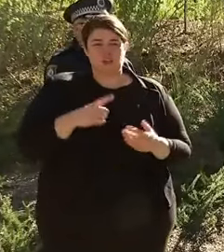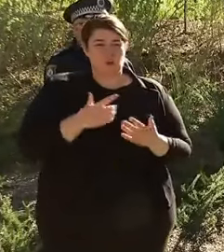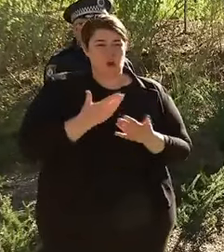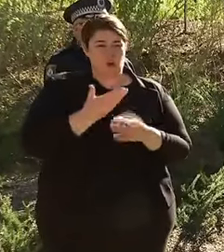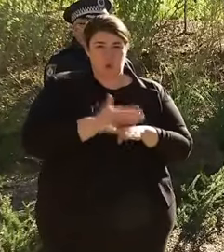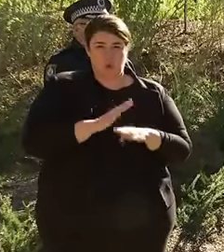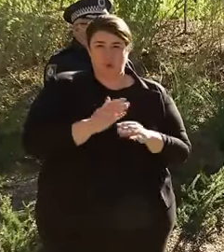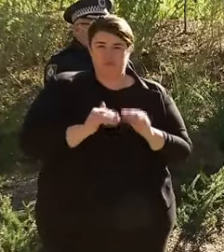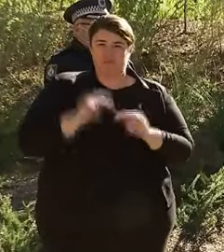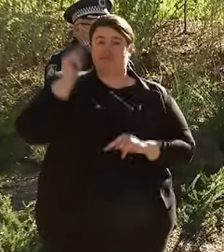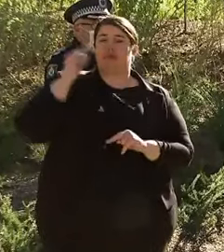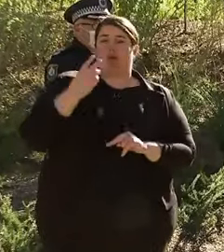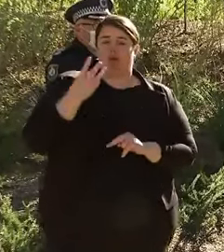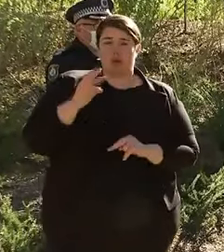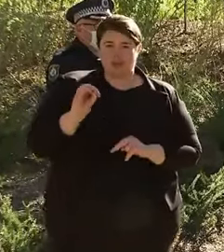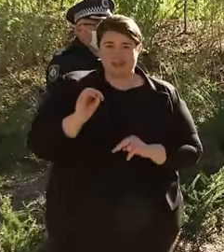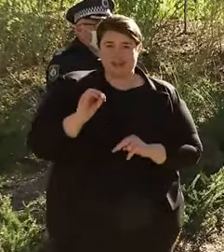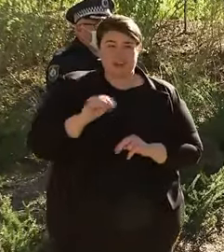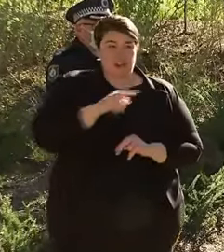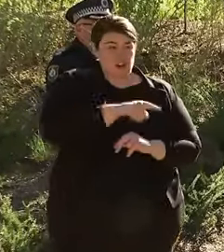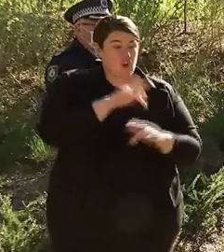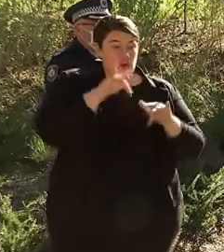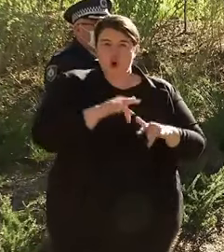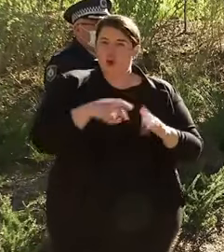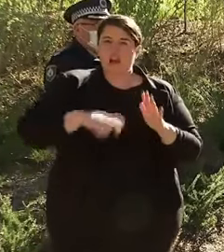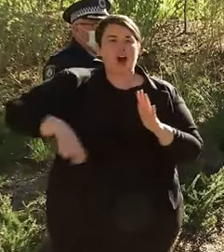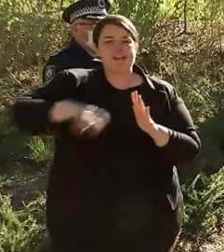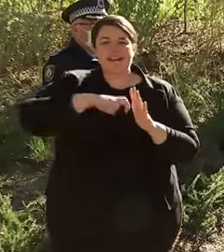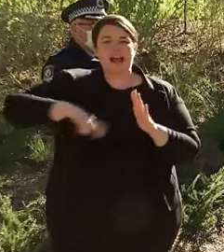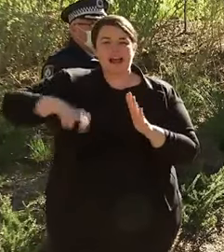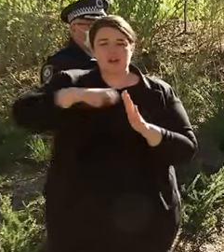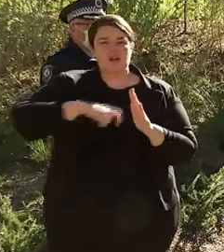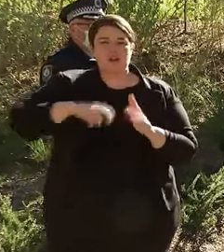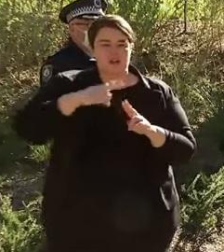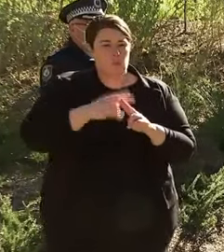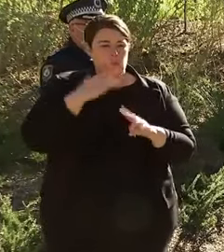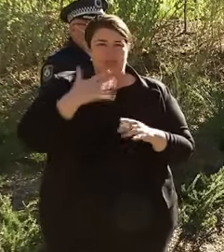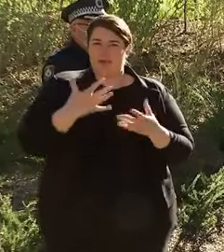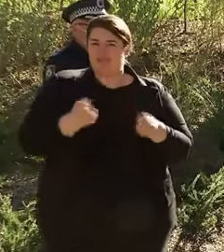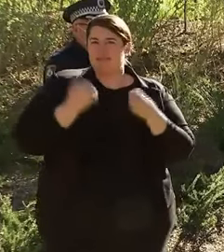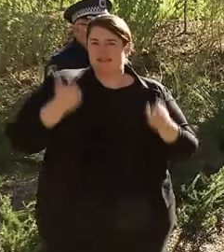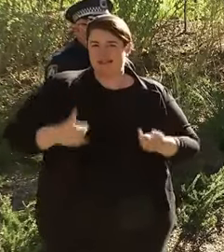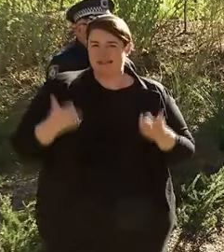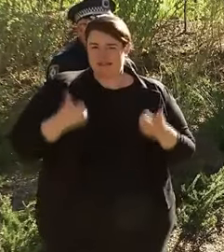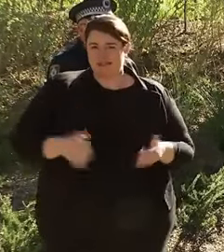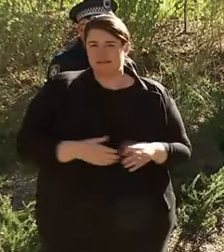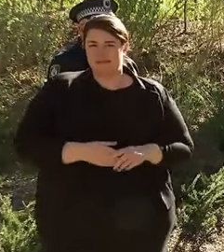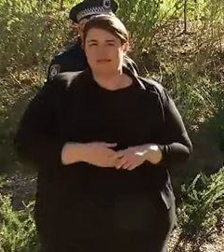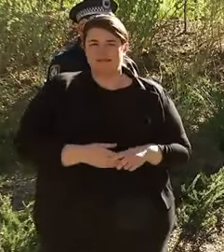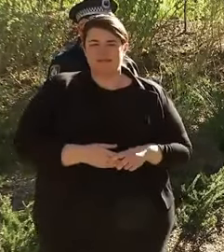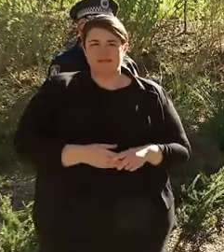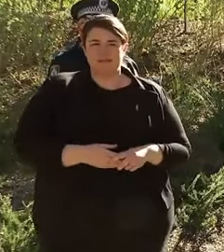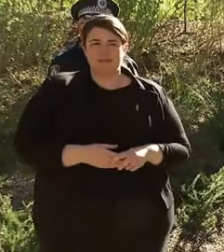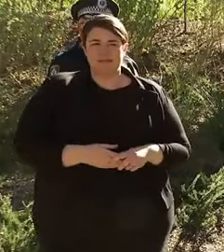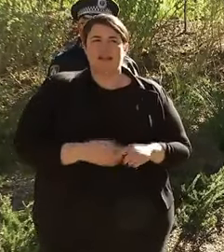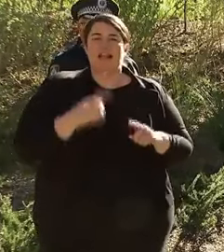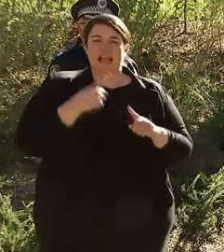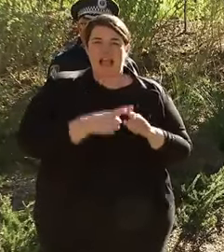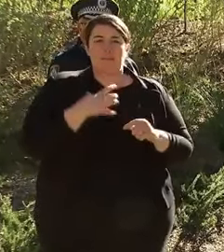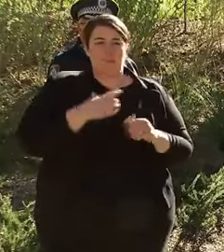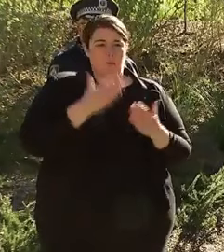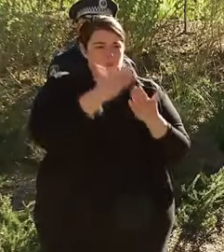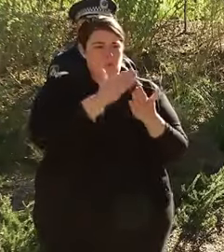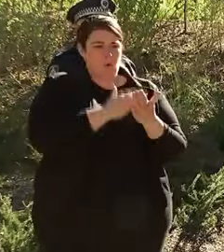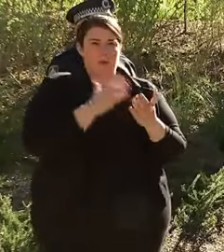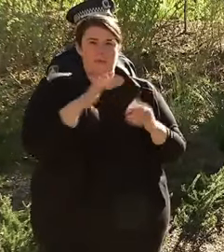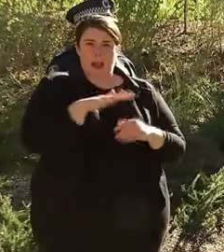new cases coming in through that had not been in isolation for their infectious period, and at a number of growing exposure venues.